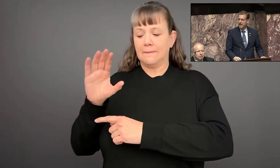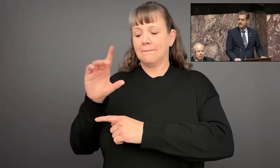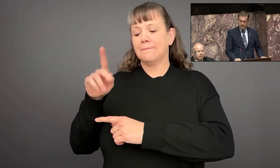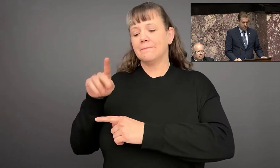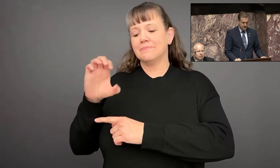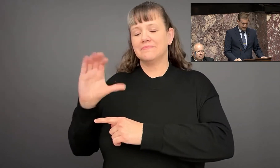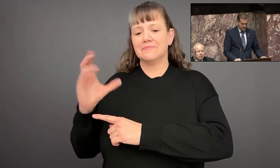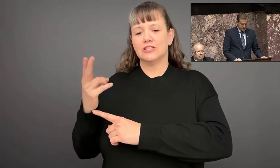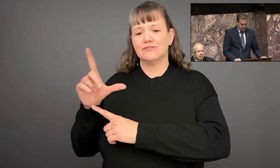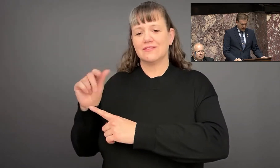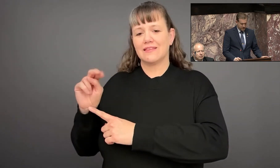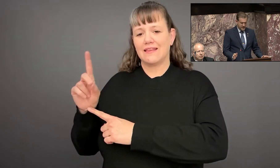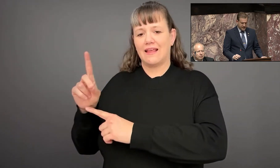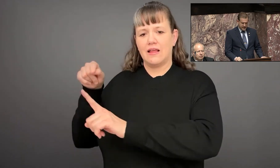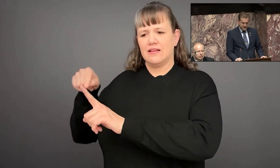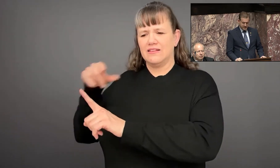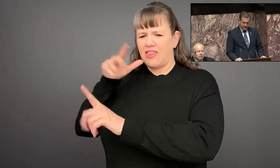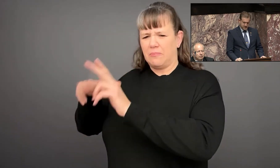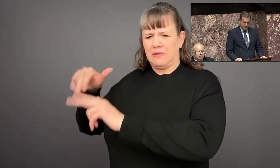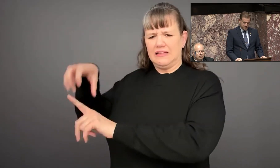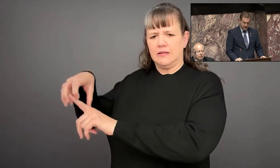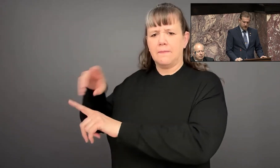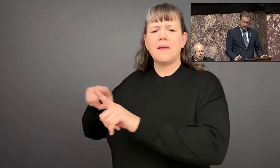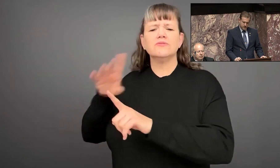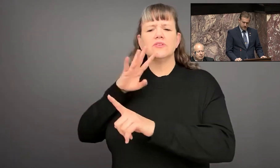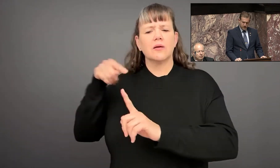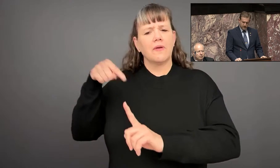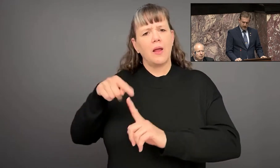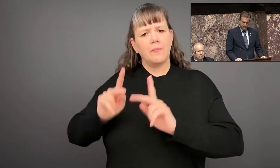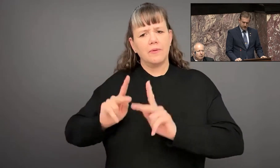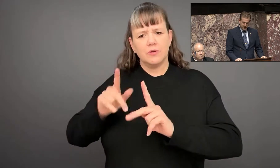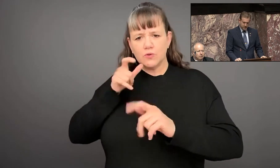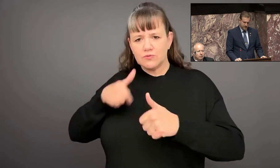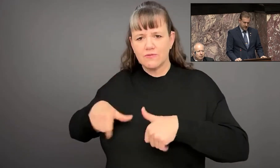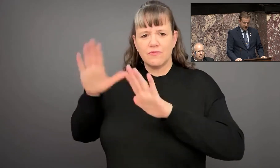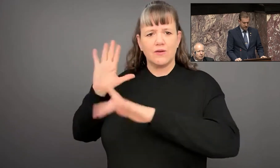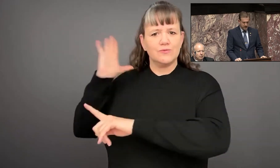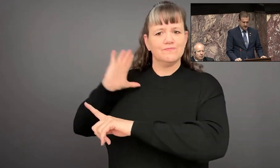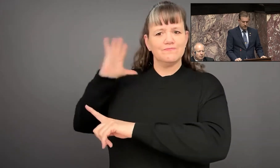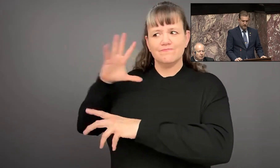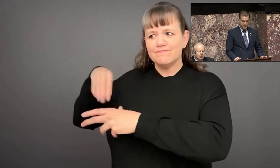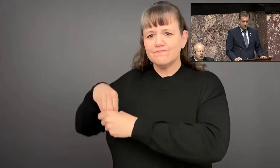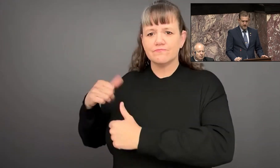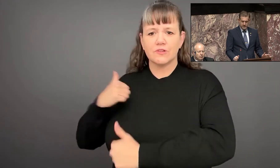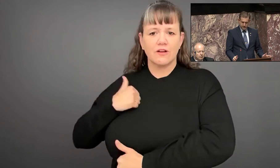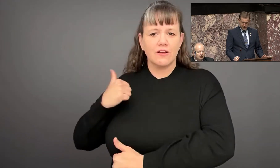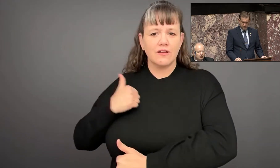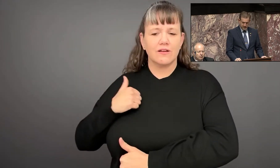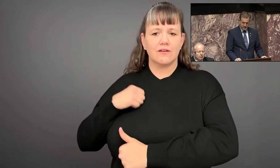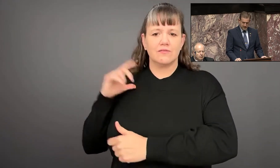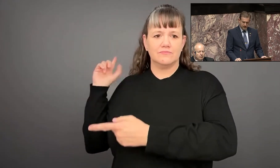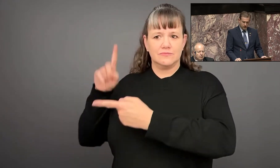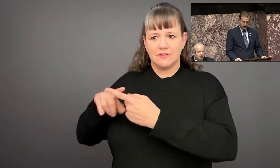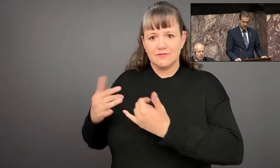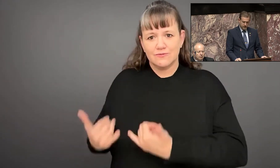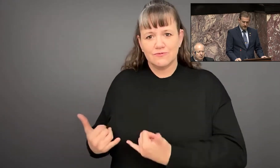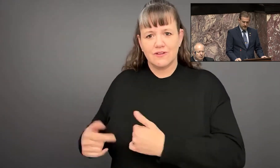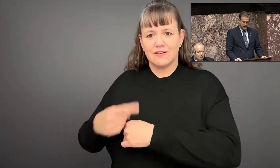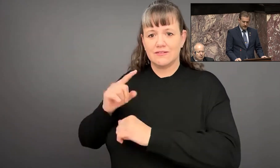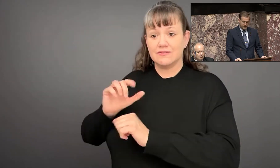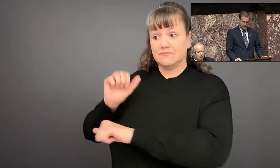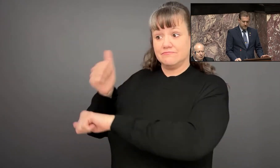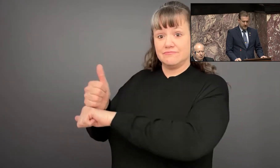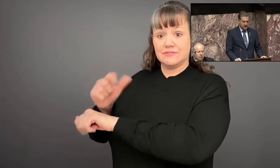both past and present. For decades, the Legion has been a cornerstone of our community, providing a place where veterans, their families, and the local